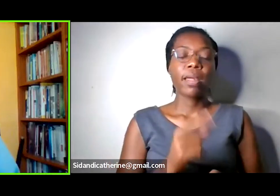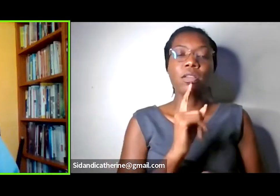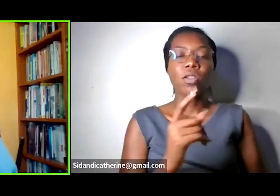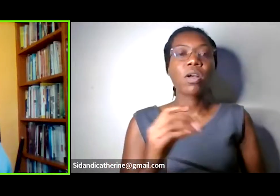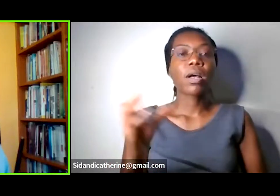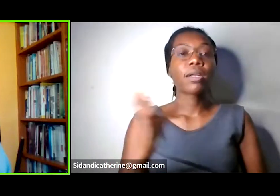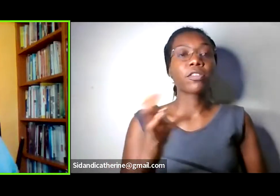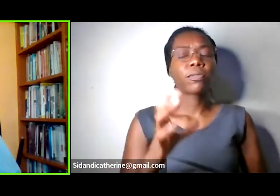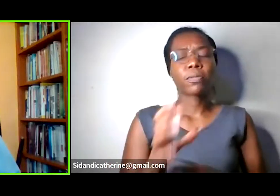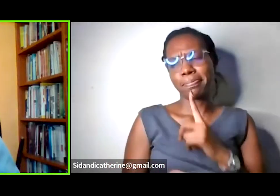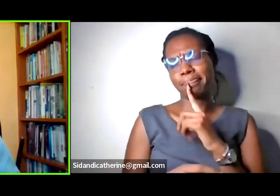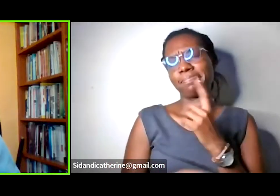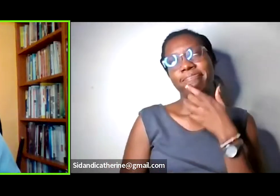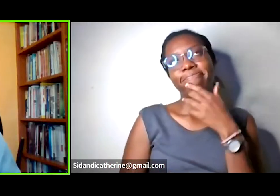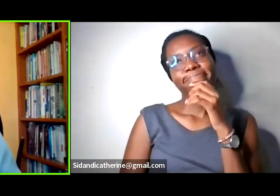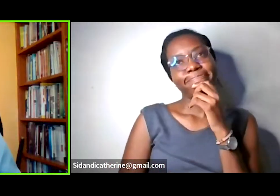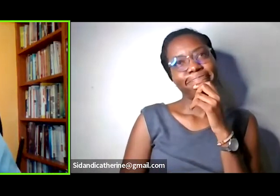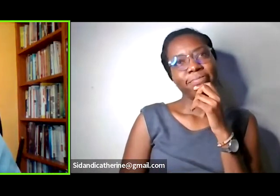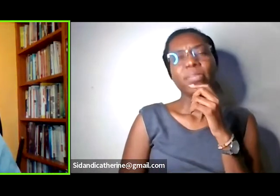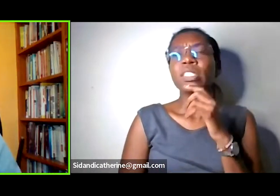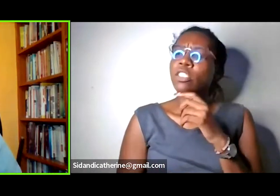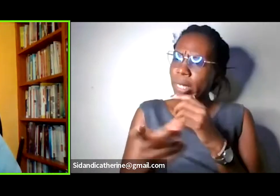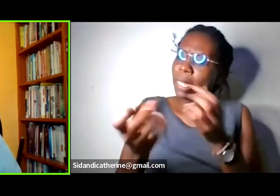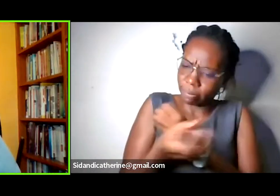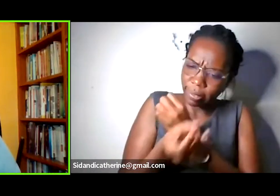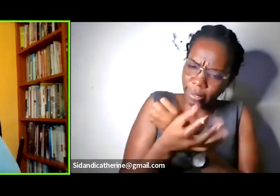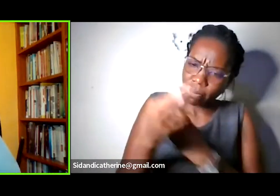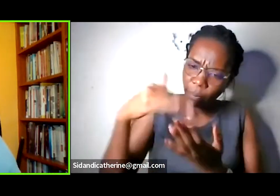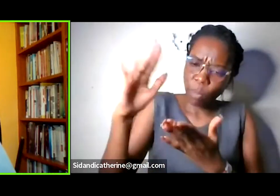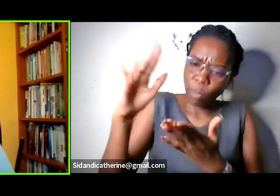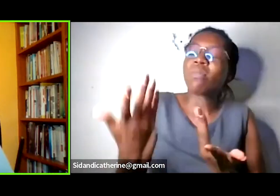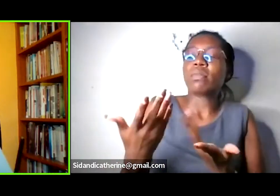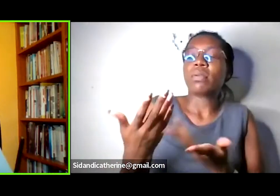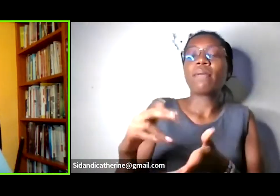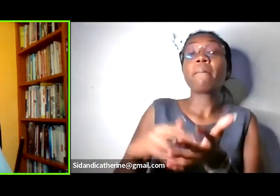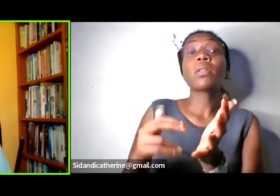see? And that is the key point. That is the